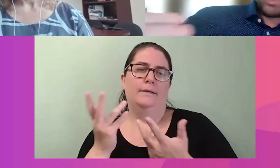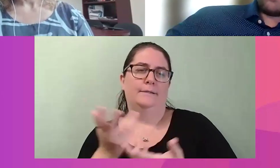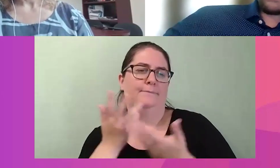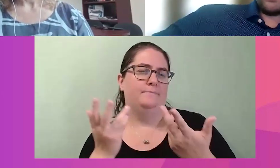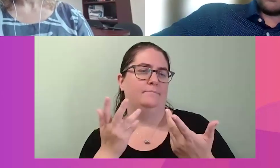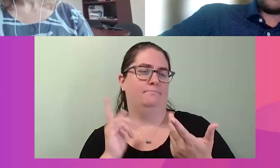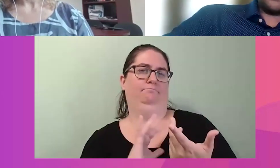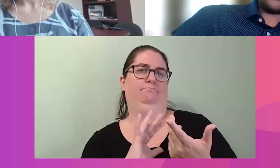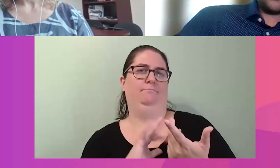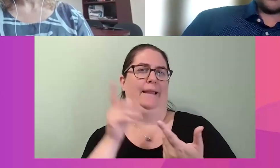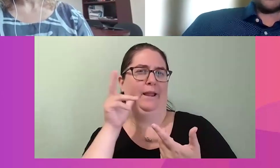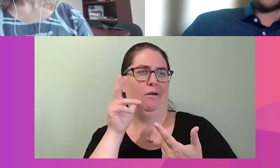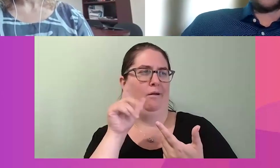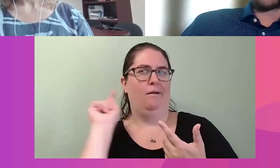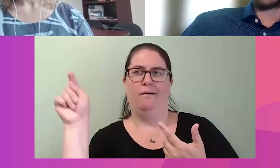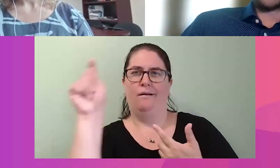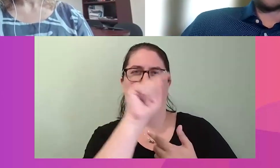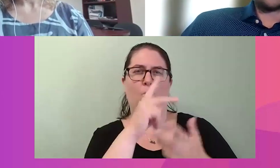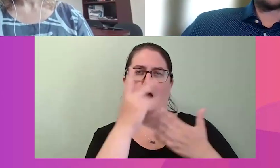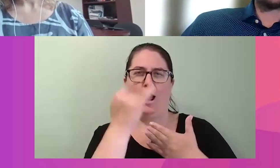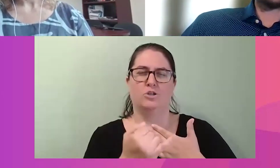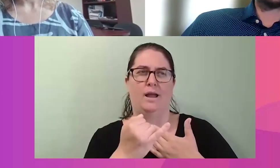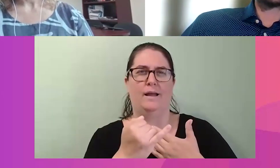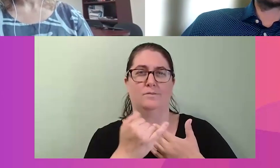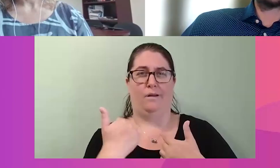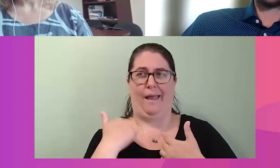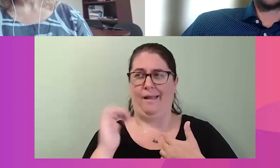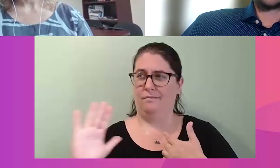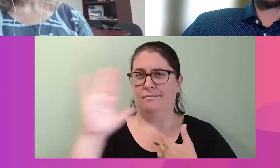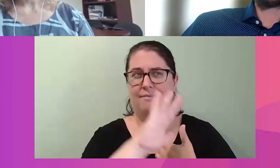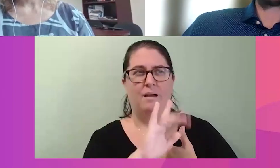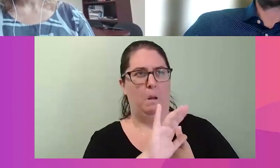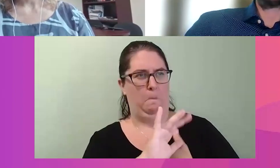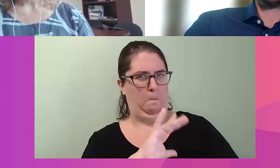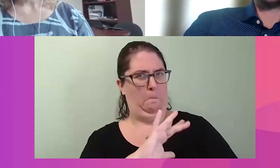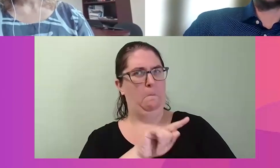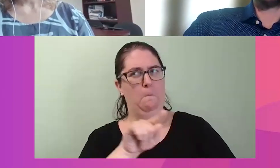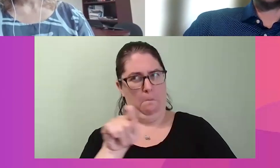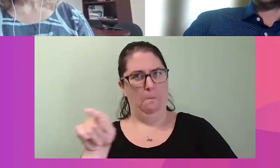amazing to hear the work of my colleagues in these other provinces and the interventions that they're doing.